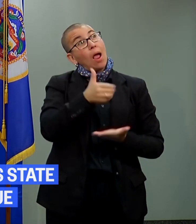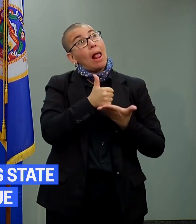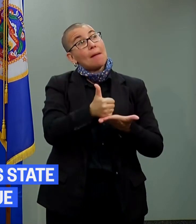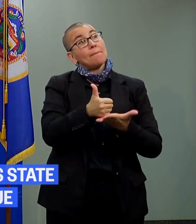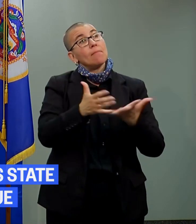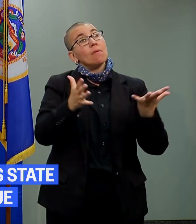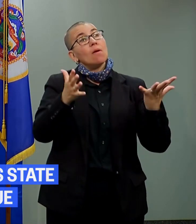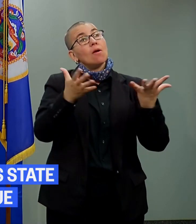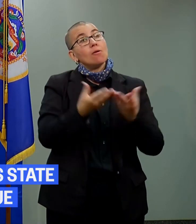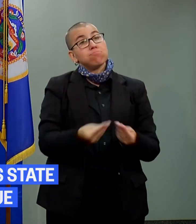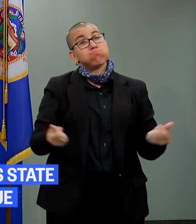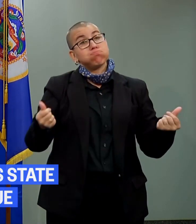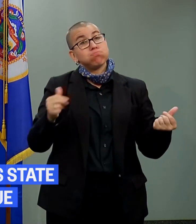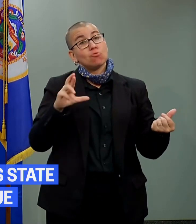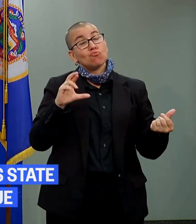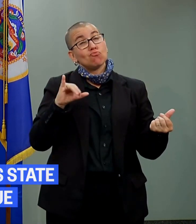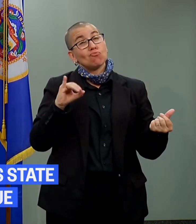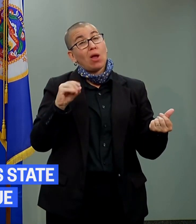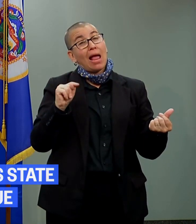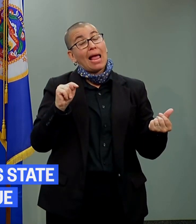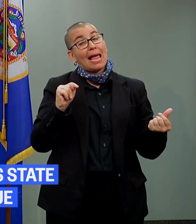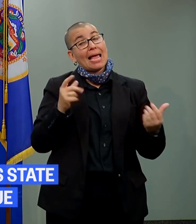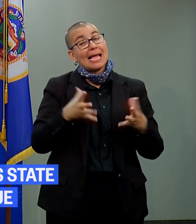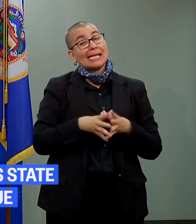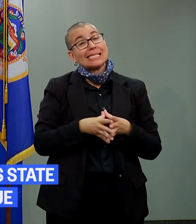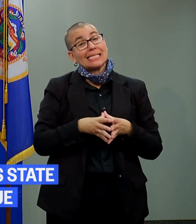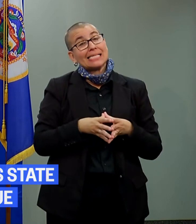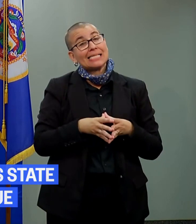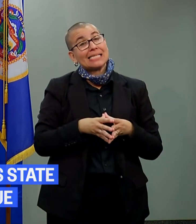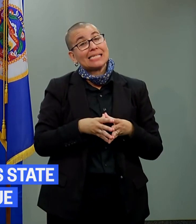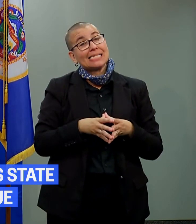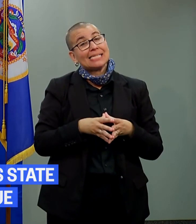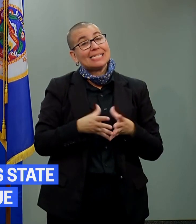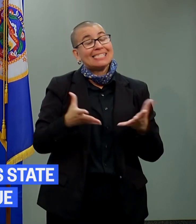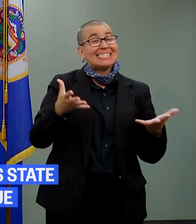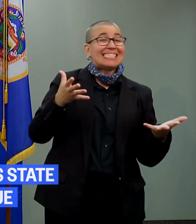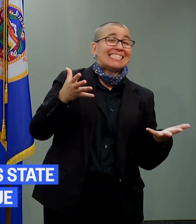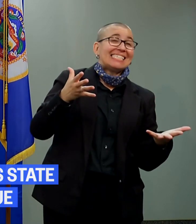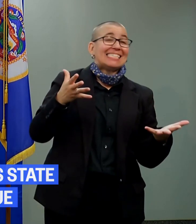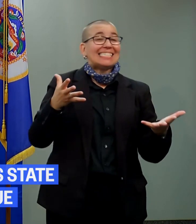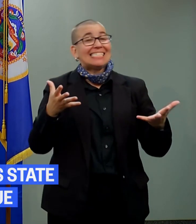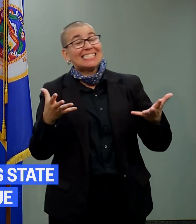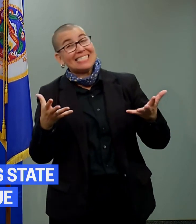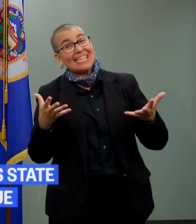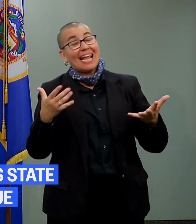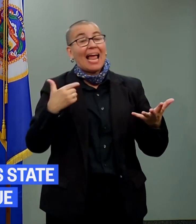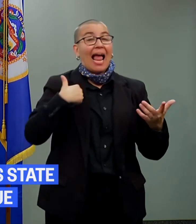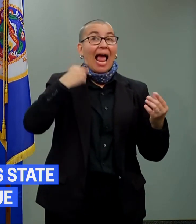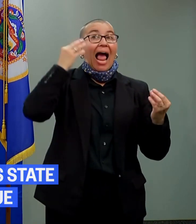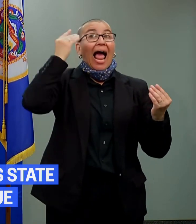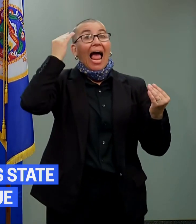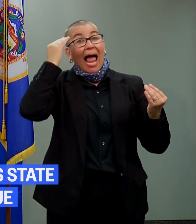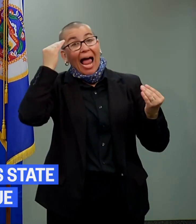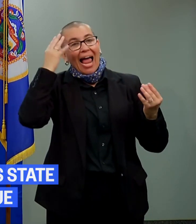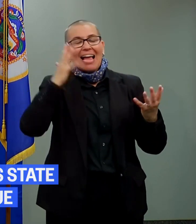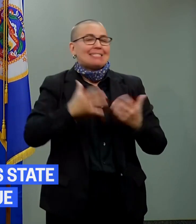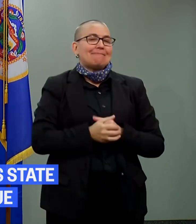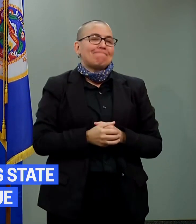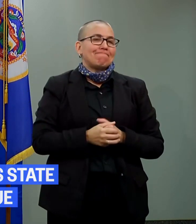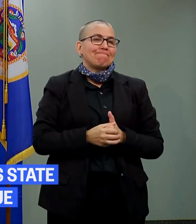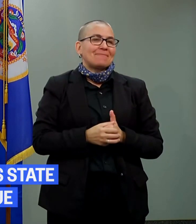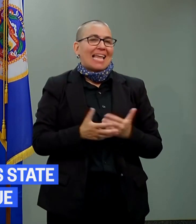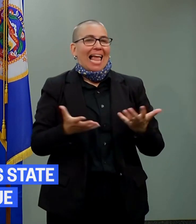I think we may be getting to a closer point where the expectations of things being done and folks, what I tell you will not calm,